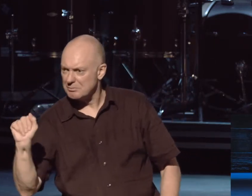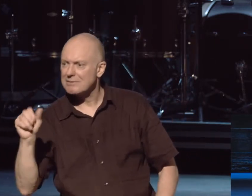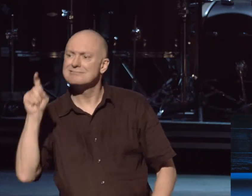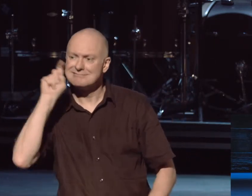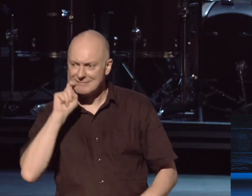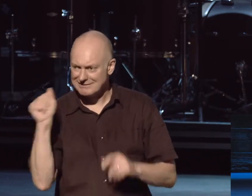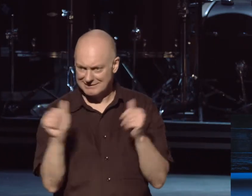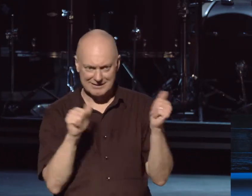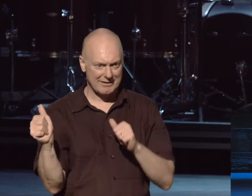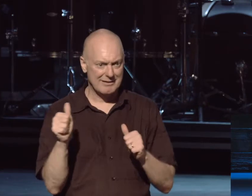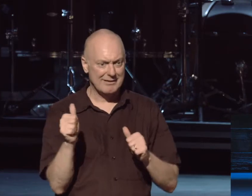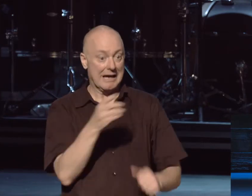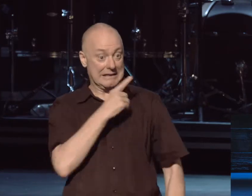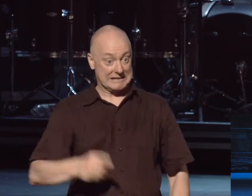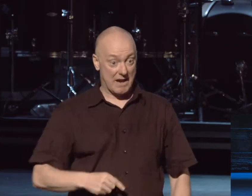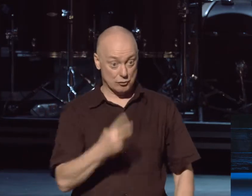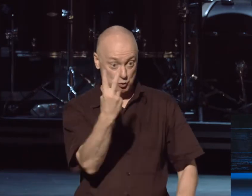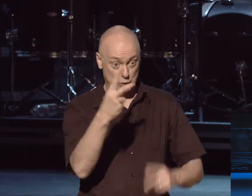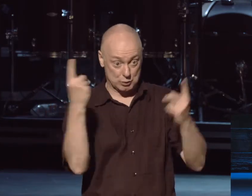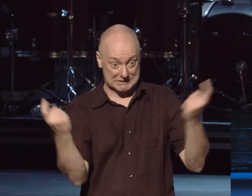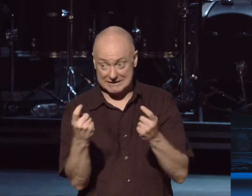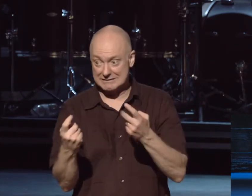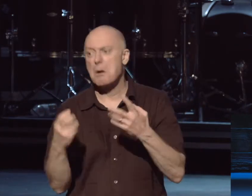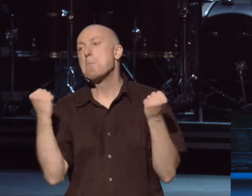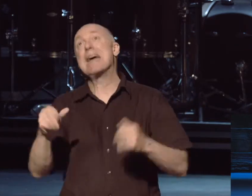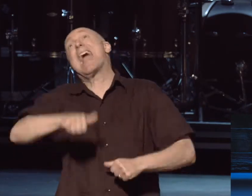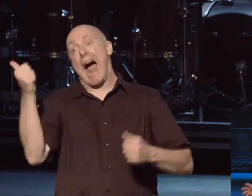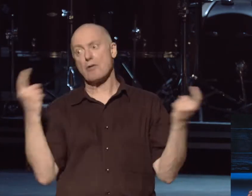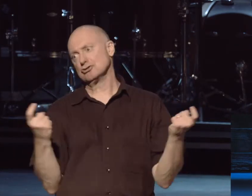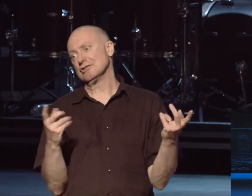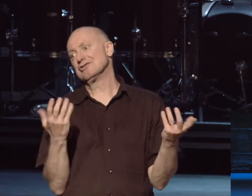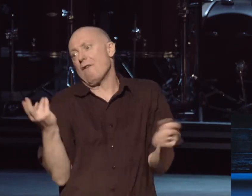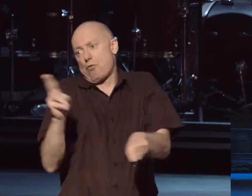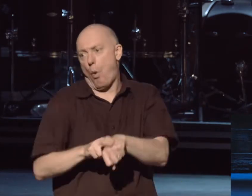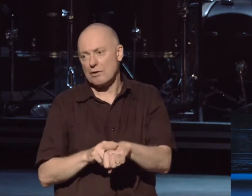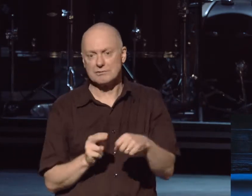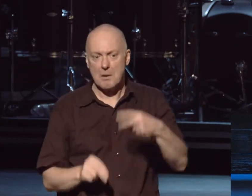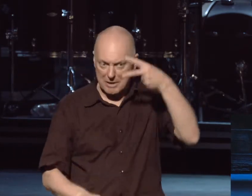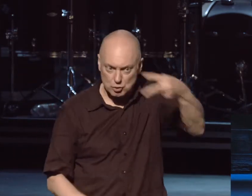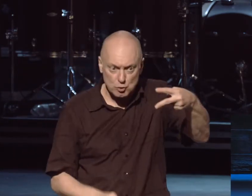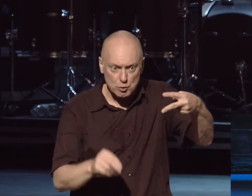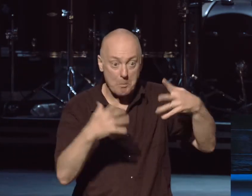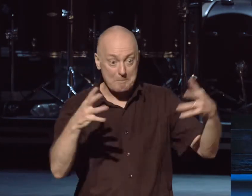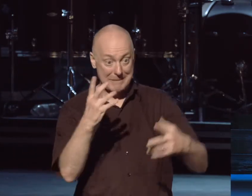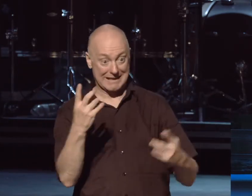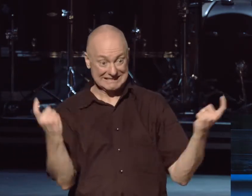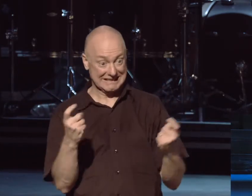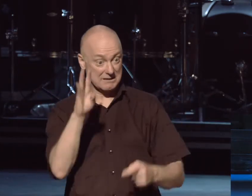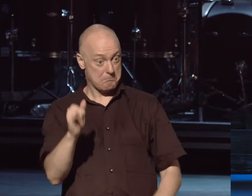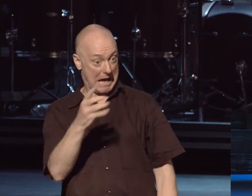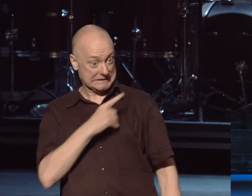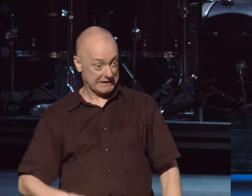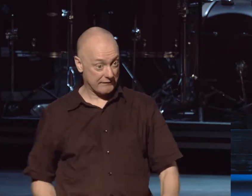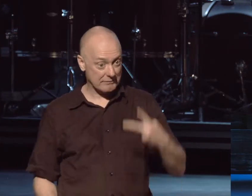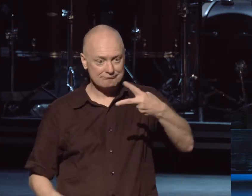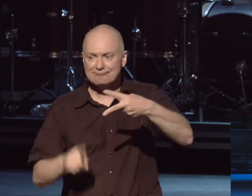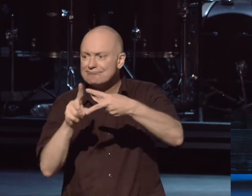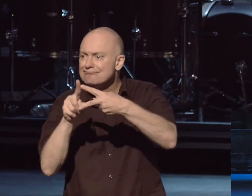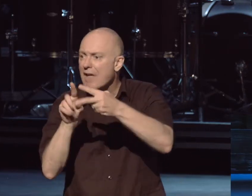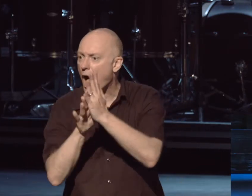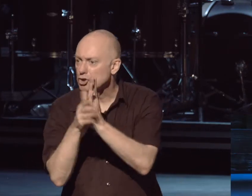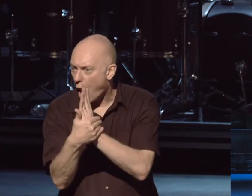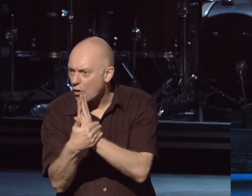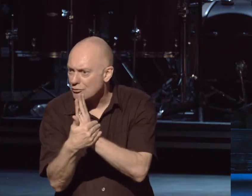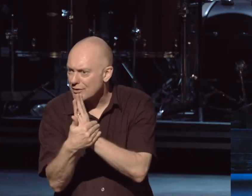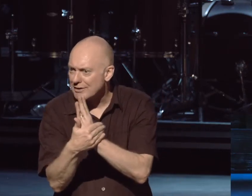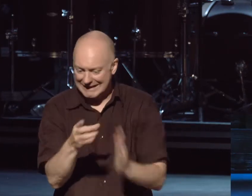learning here is David has committed two grievous sins primarily. There's many other sins that accompany these sins, but the two sins that are first and foremost, the